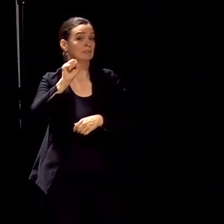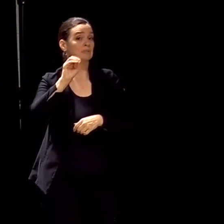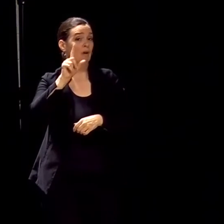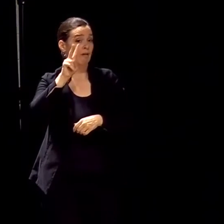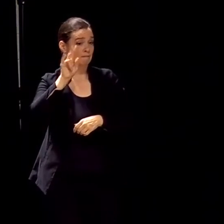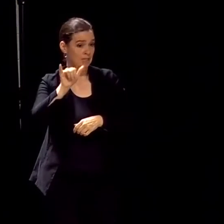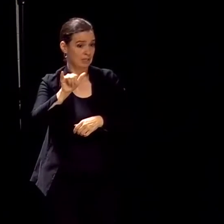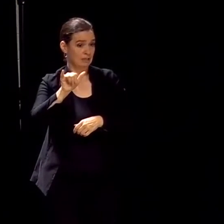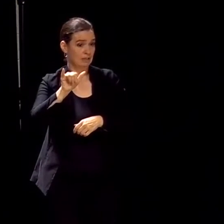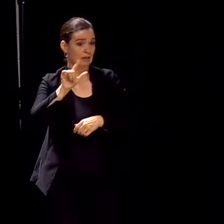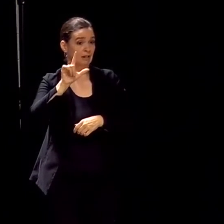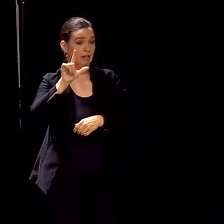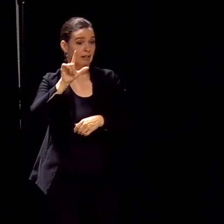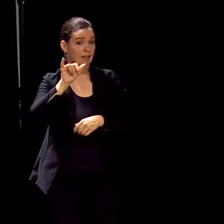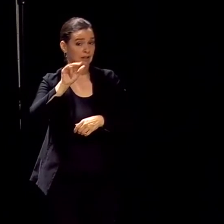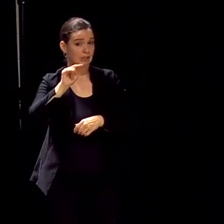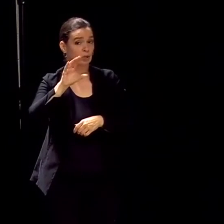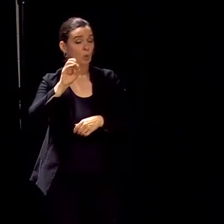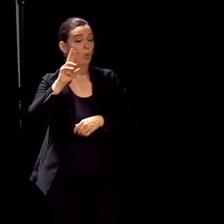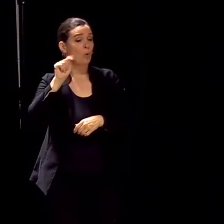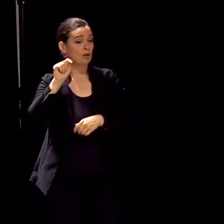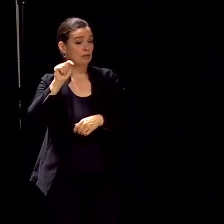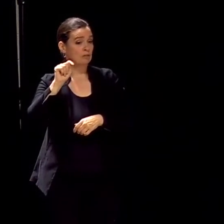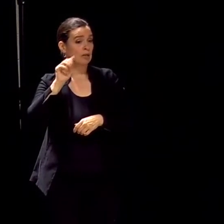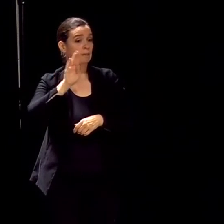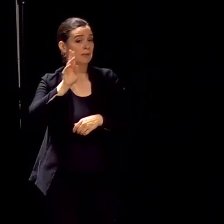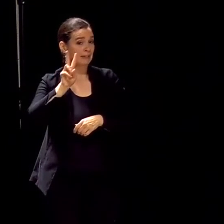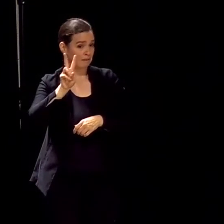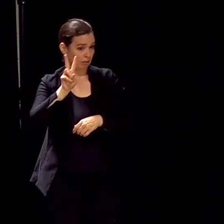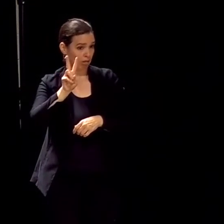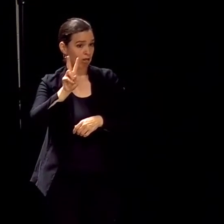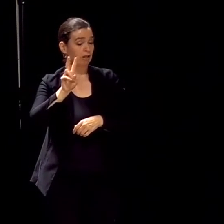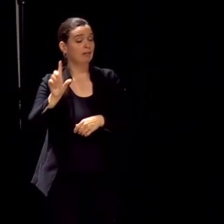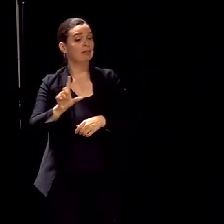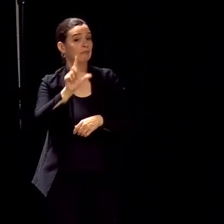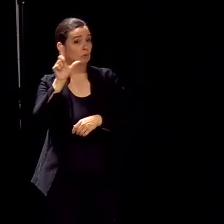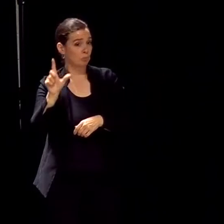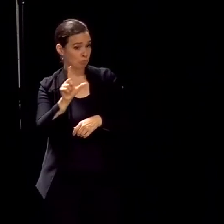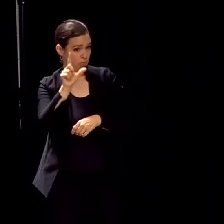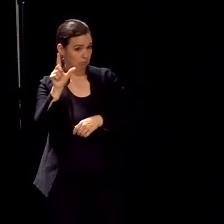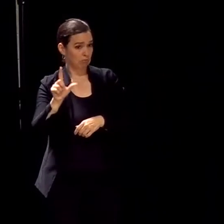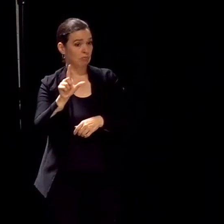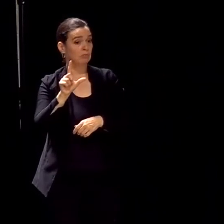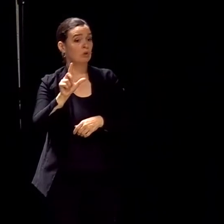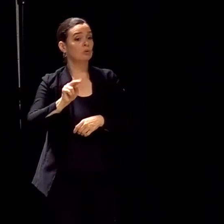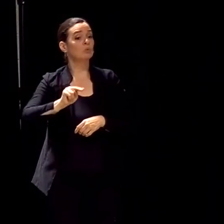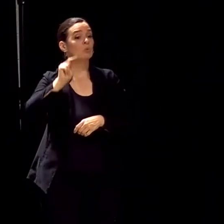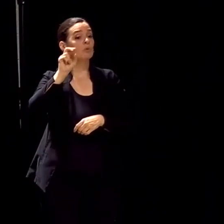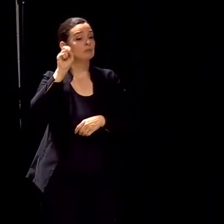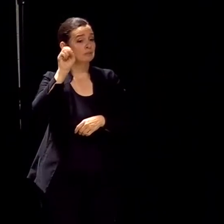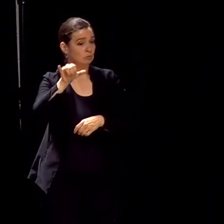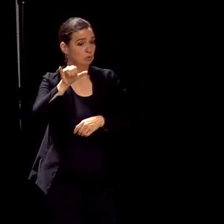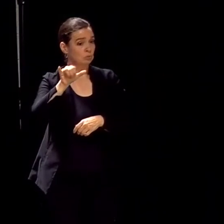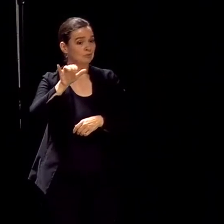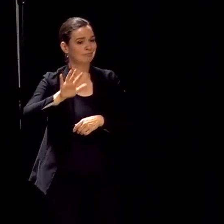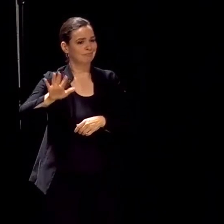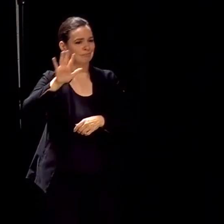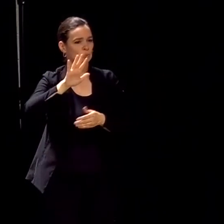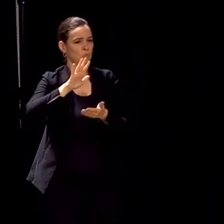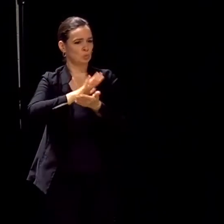Lynn Court, Baldwinsville, Liverpool, any of North Syracuse's schools that fall within